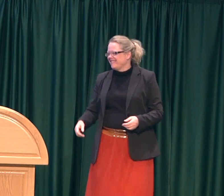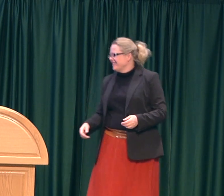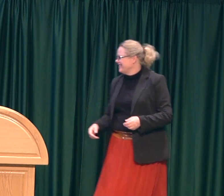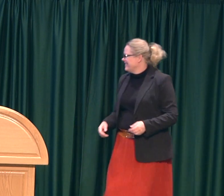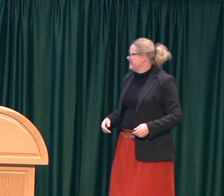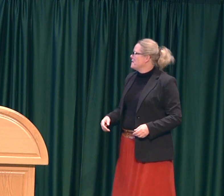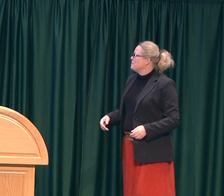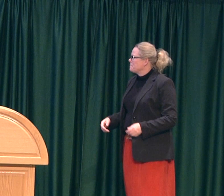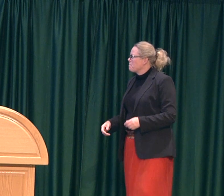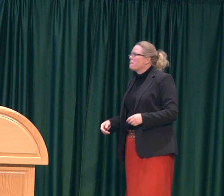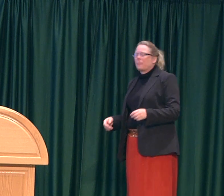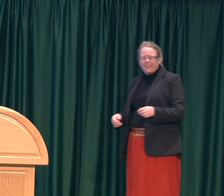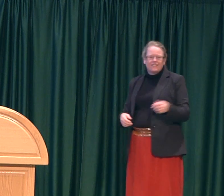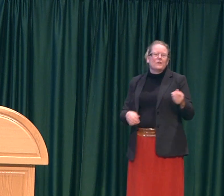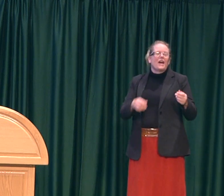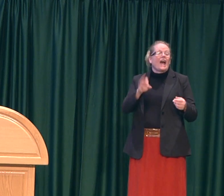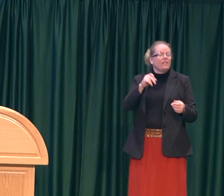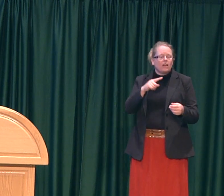comment, caller is still typing, right?